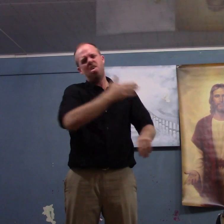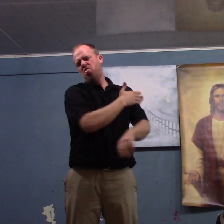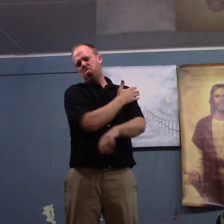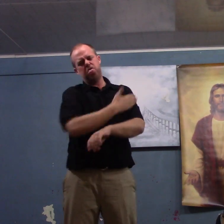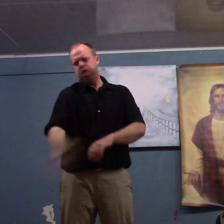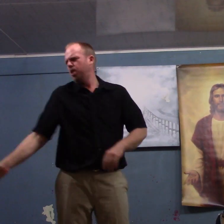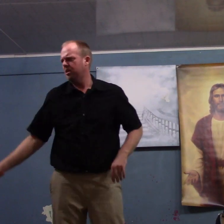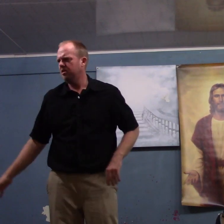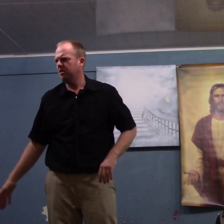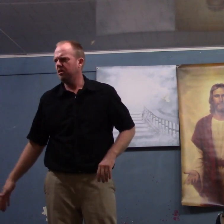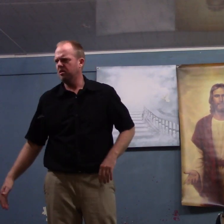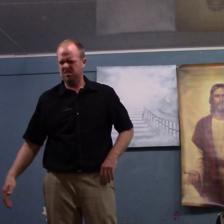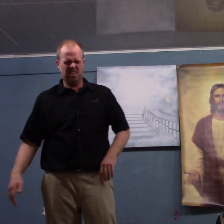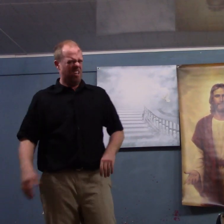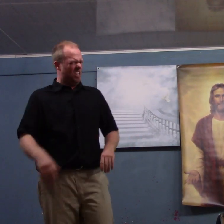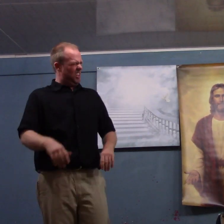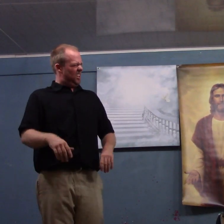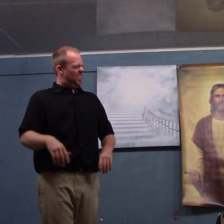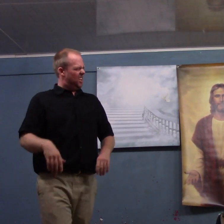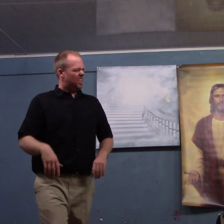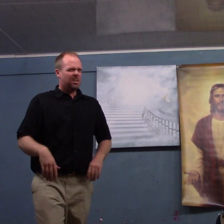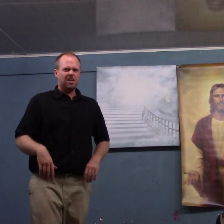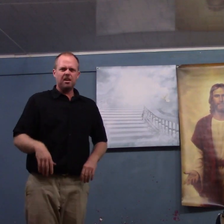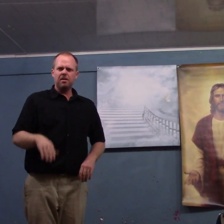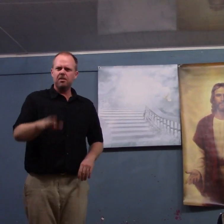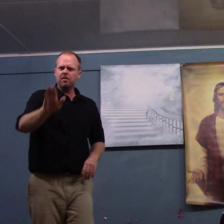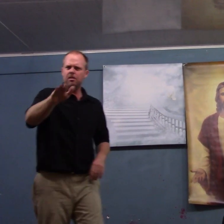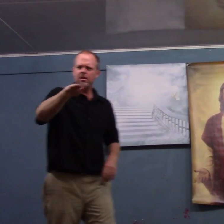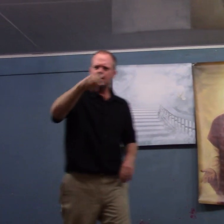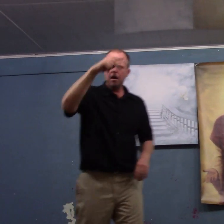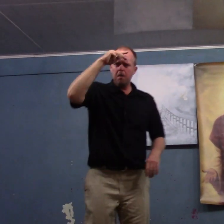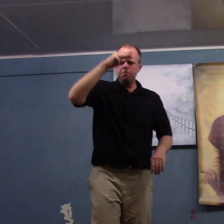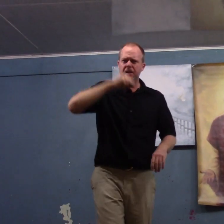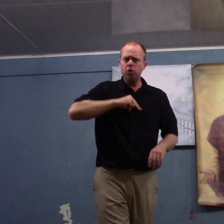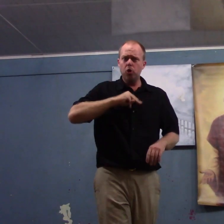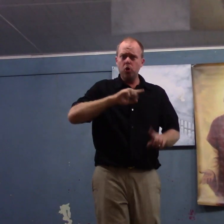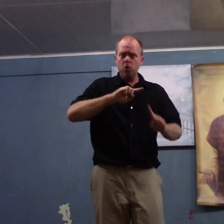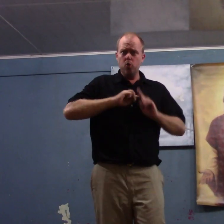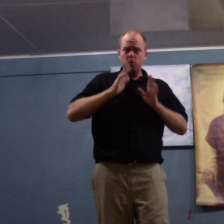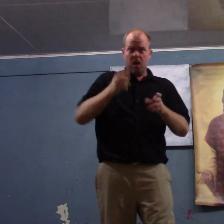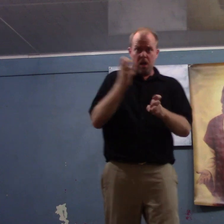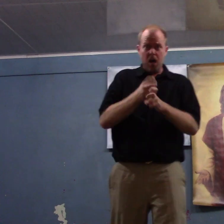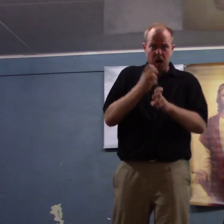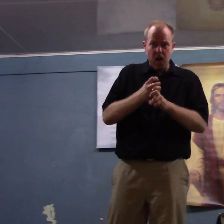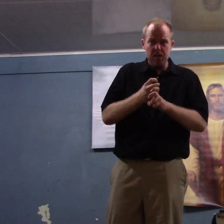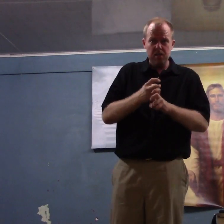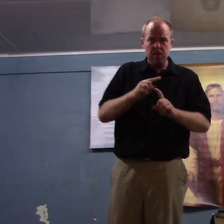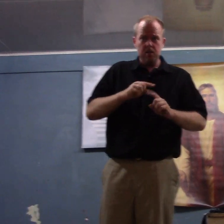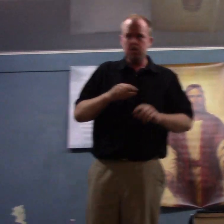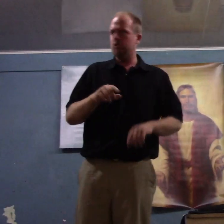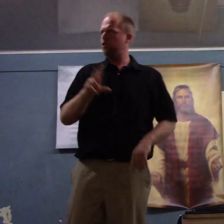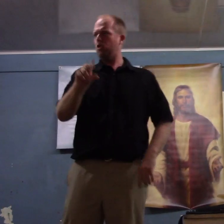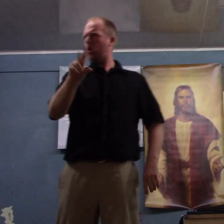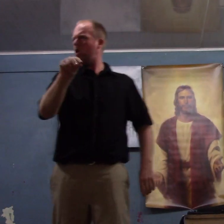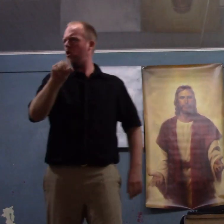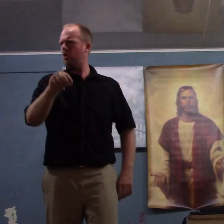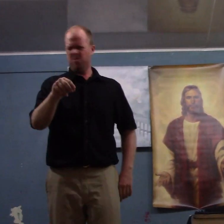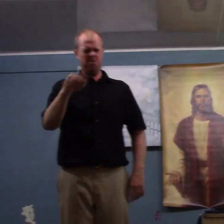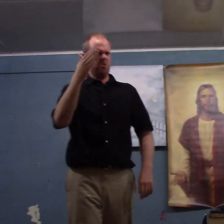There's a lot of deaf people that say, I became a Christian, but Christian life is so hard. Hey, is a Christian life hard?